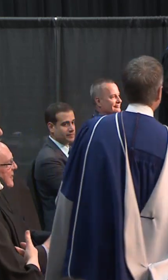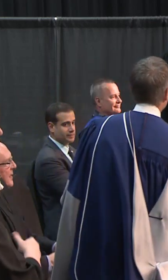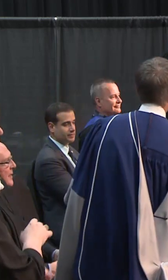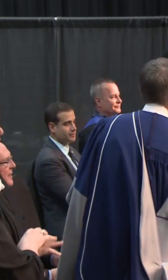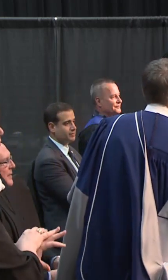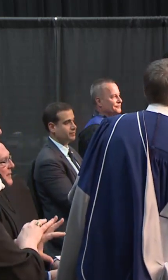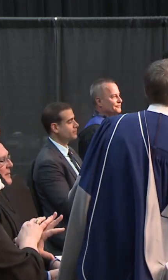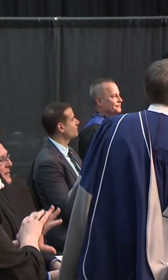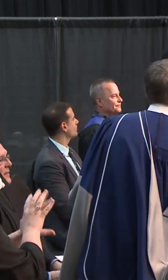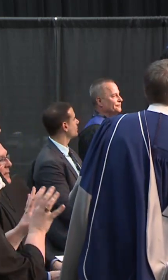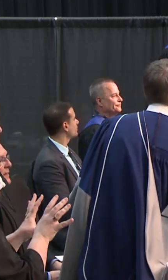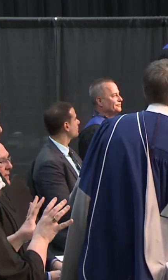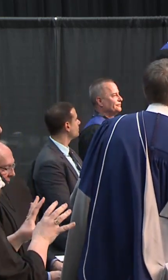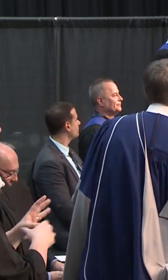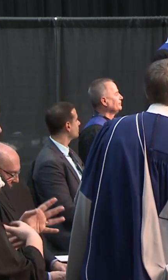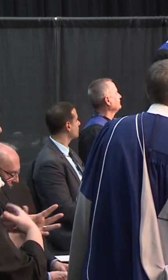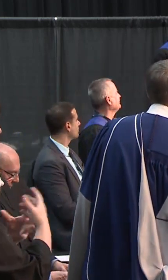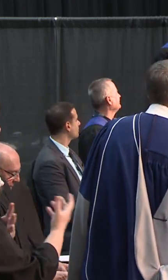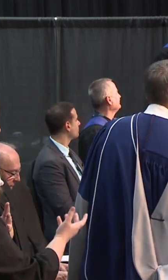Stephanie.